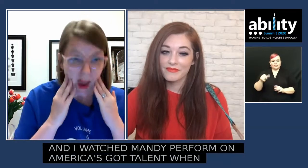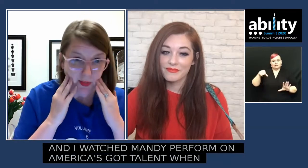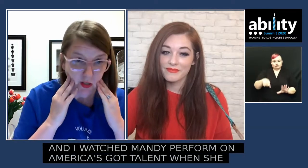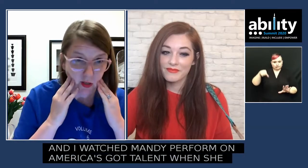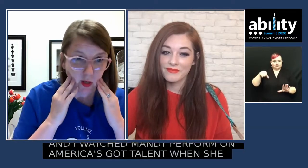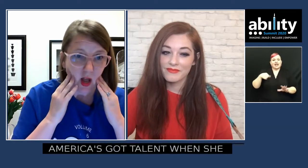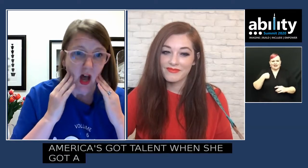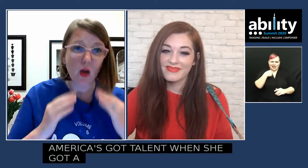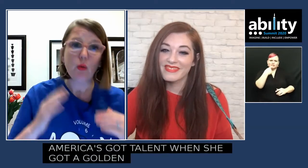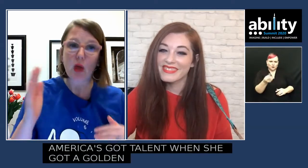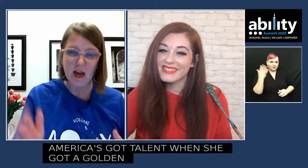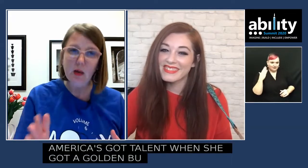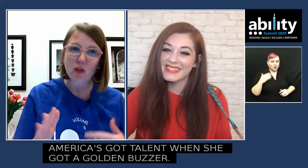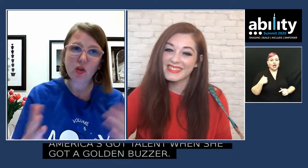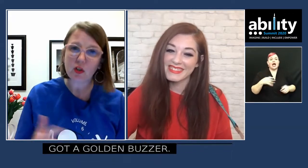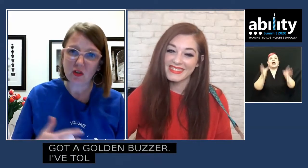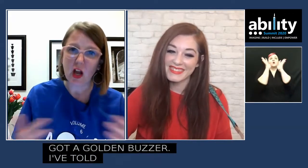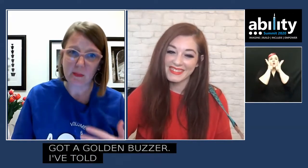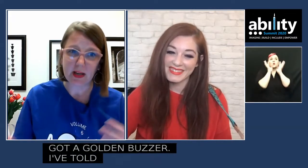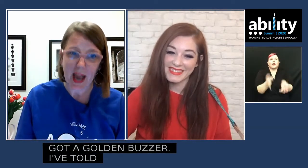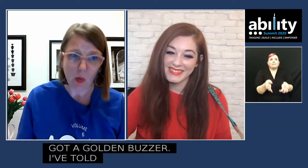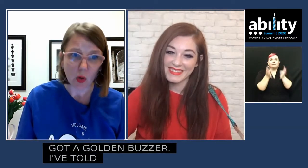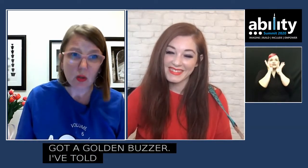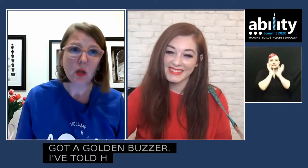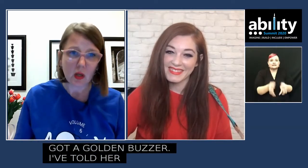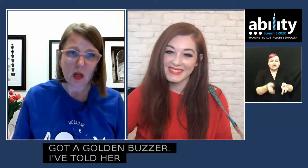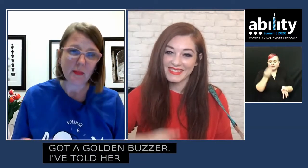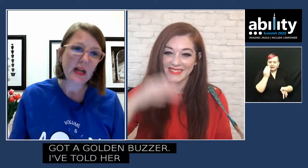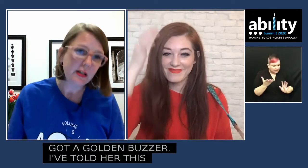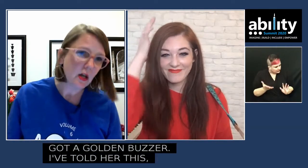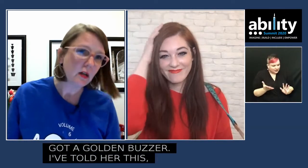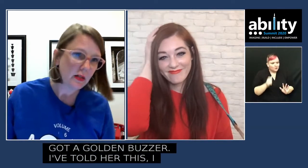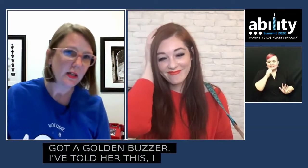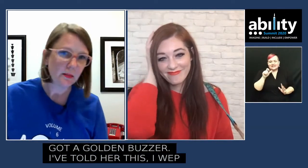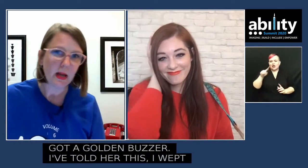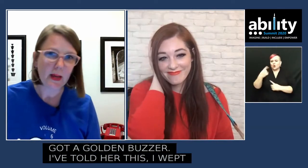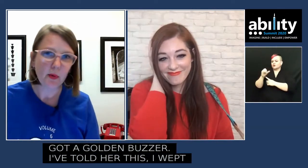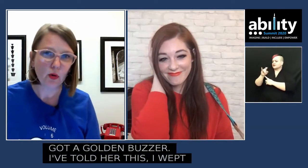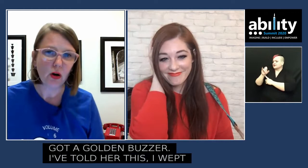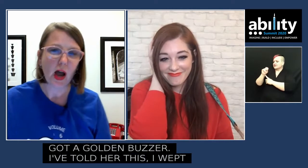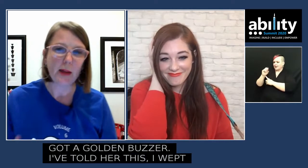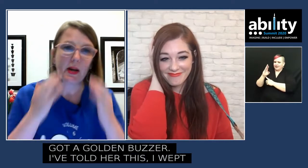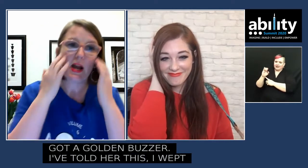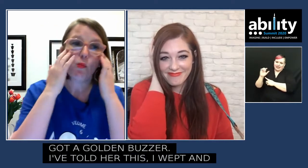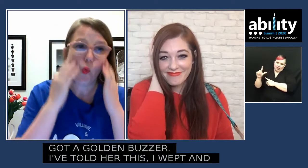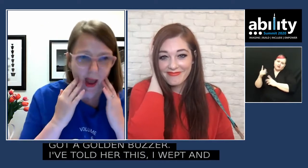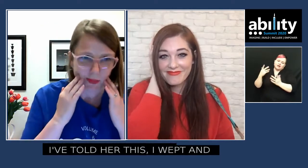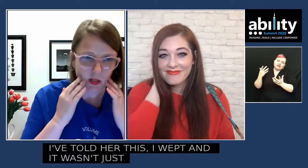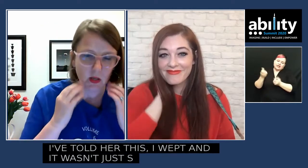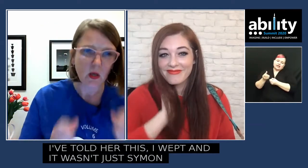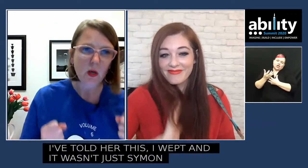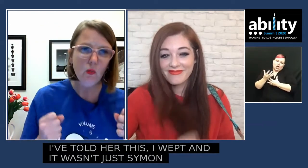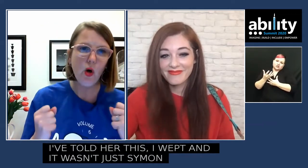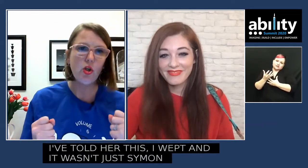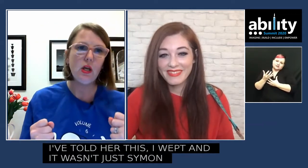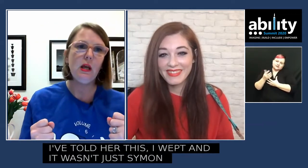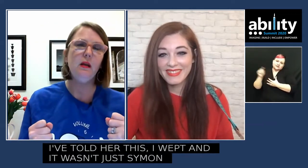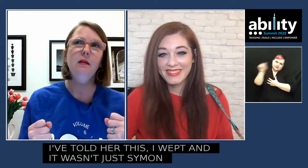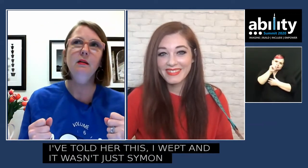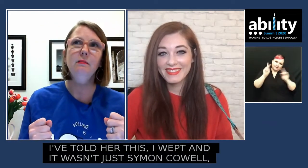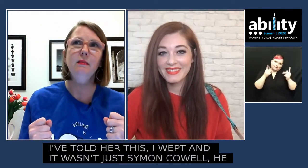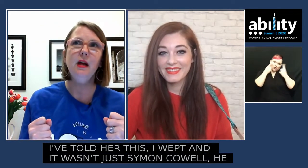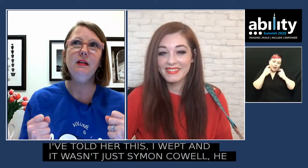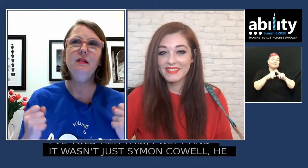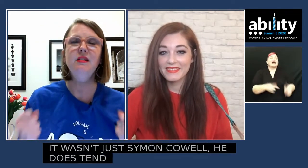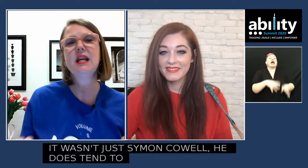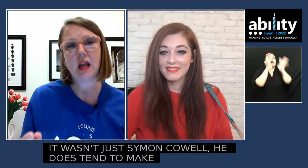I wept. And it wasn't just Simon Cowell. I mean, he does tend to make people cry, but I wept